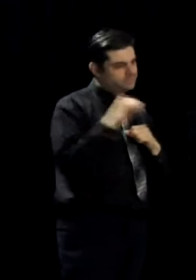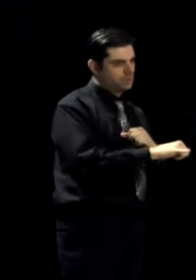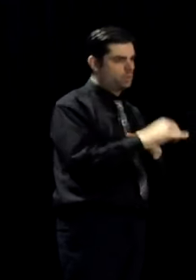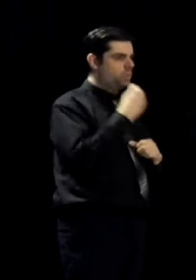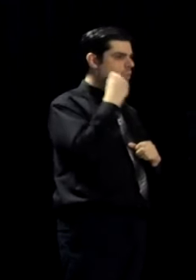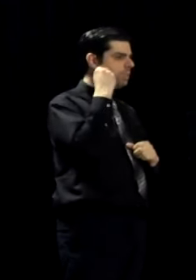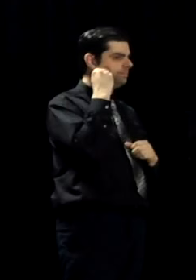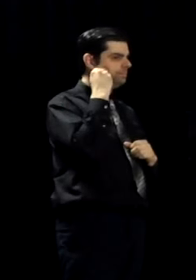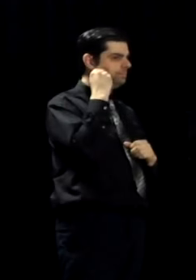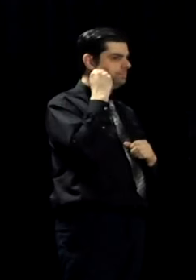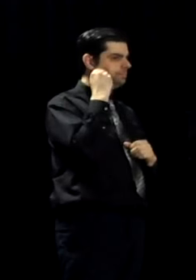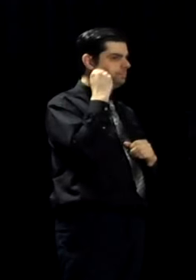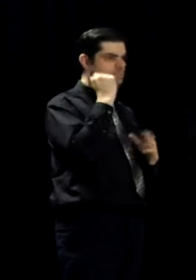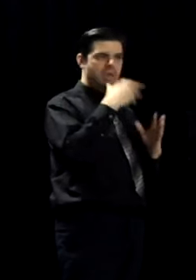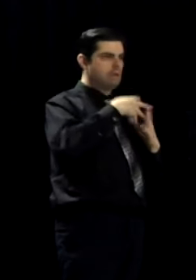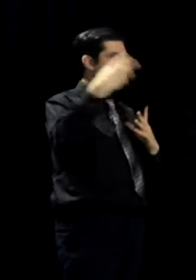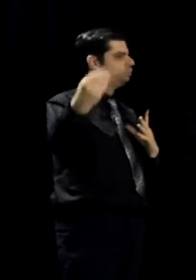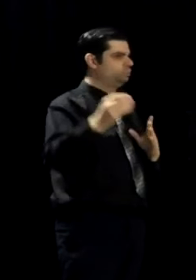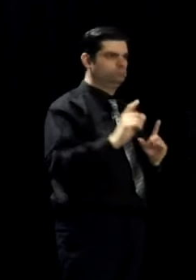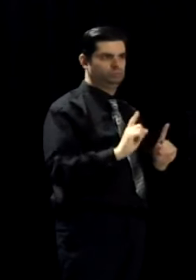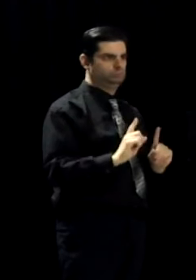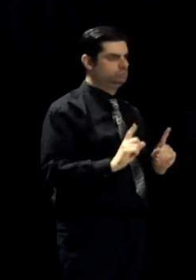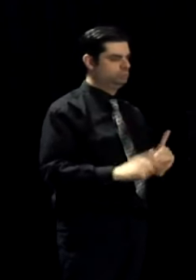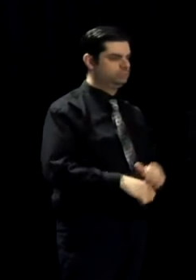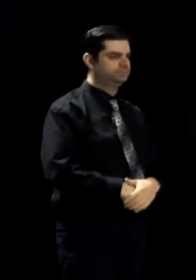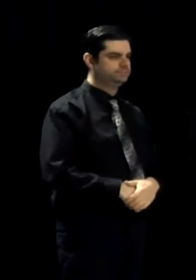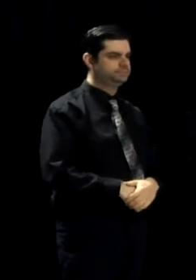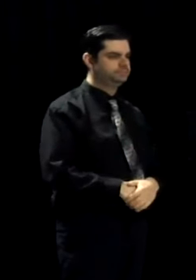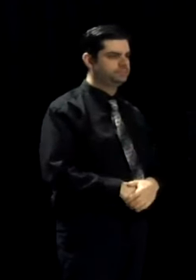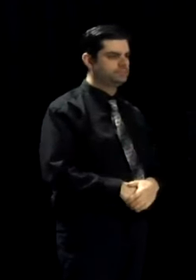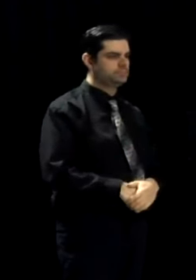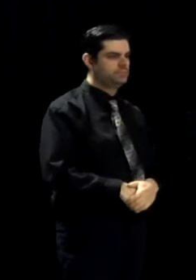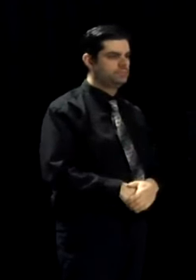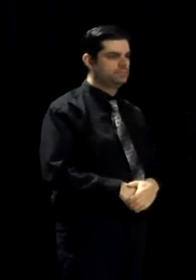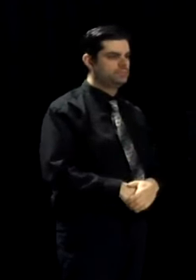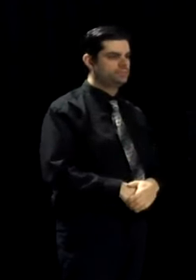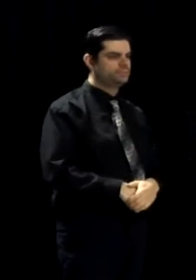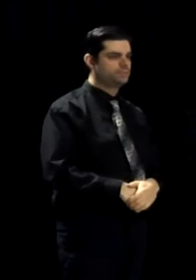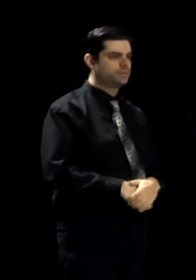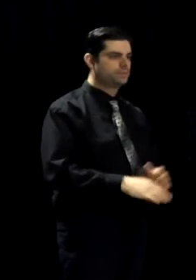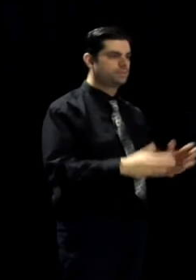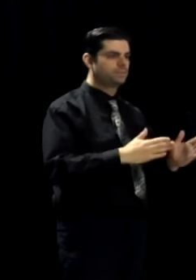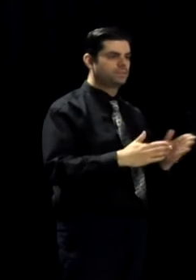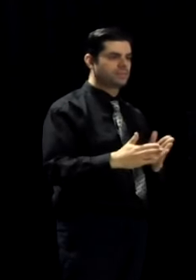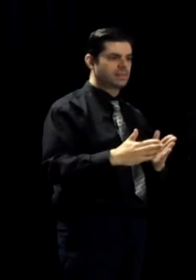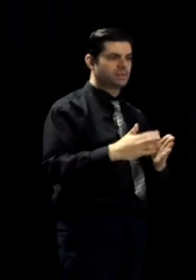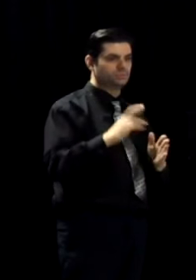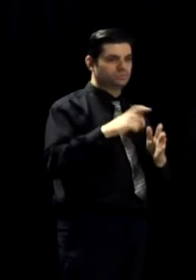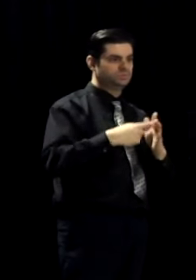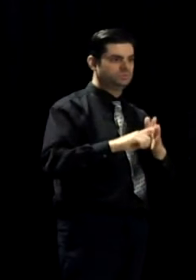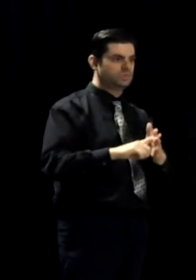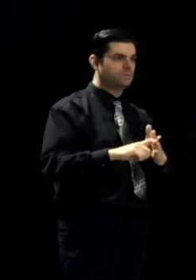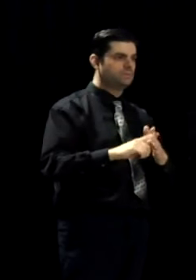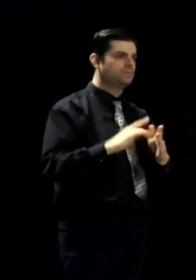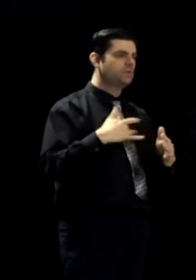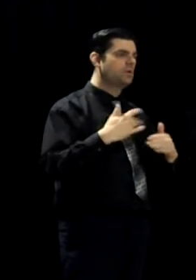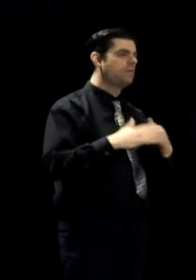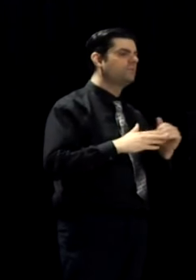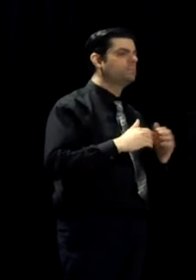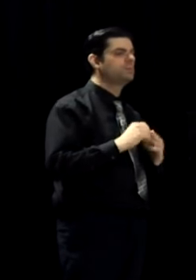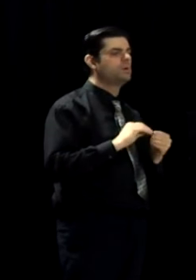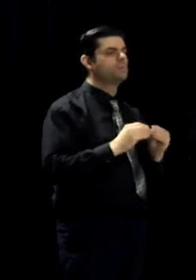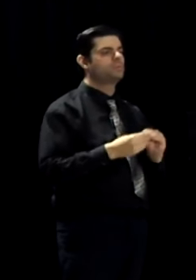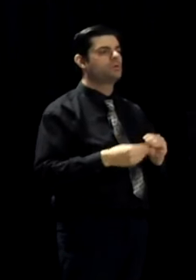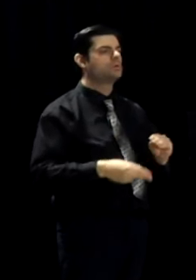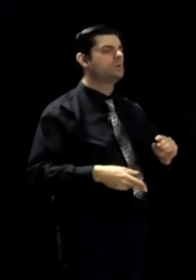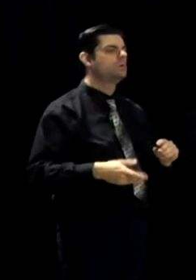these numbers aren't going to slow down or restart. But if you get too comfortable and the numbers get really, really high and hospitalization rates